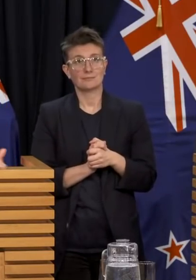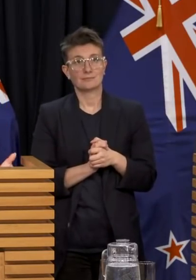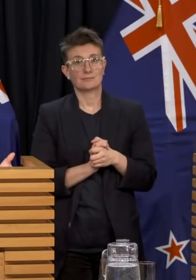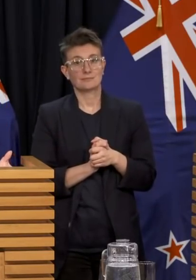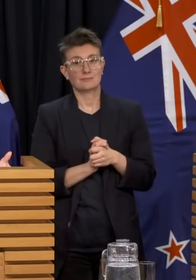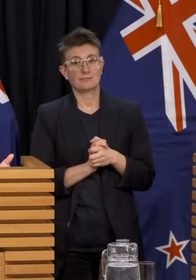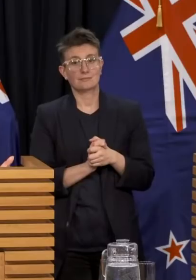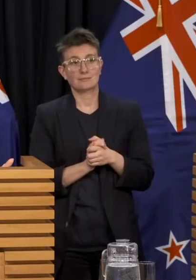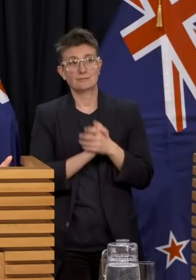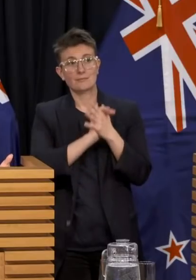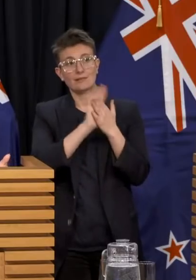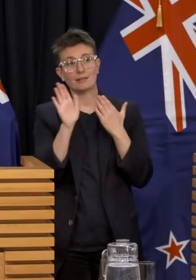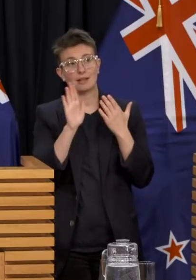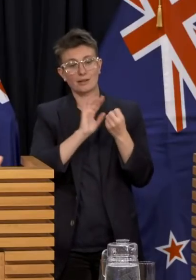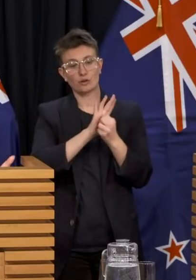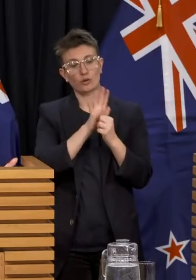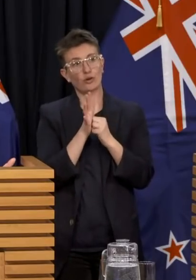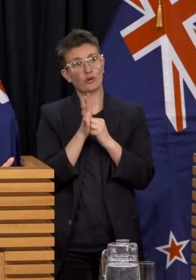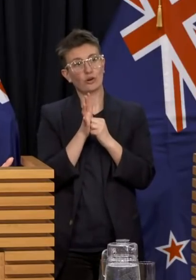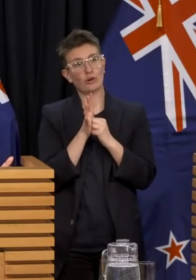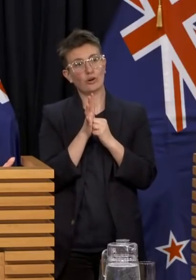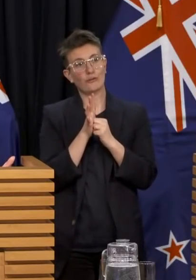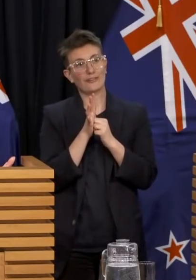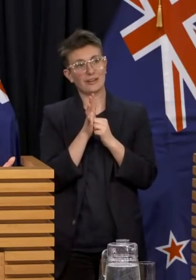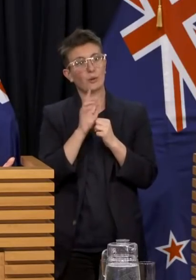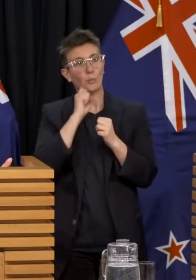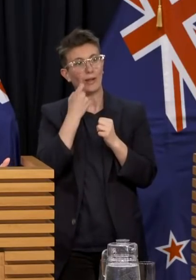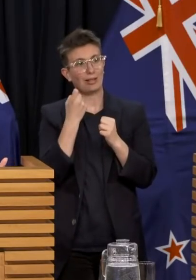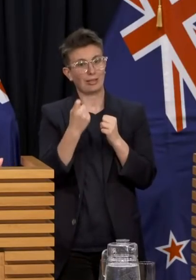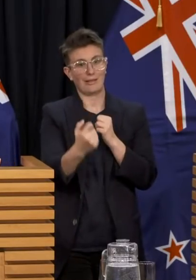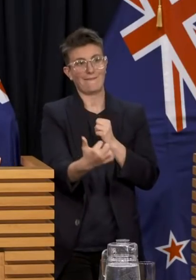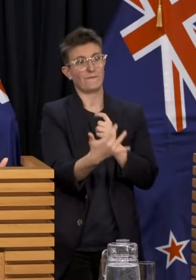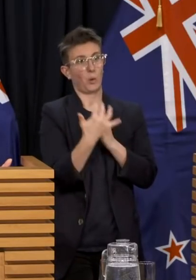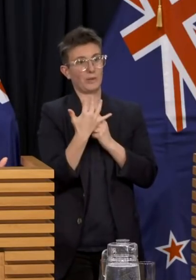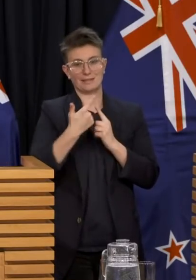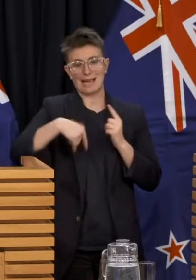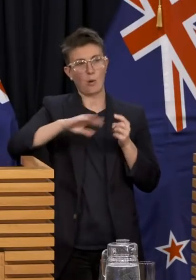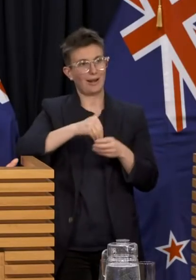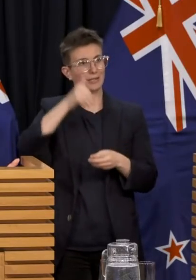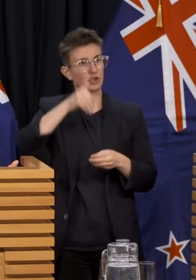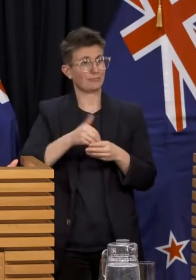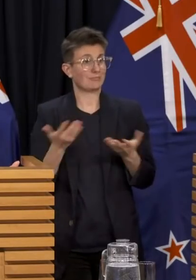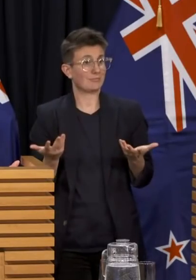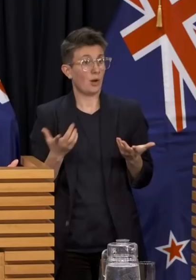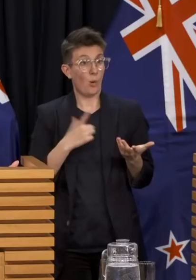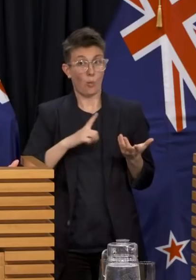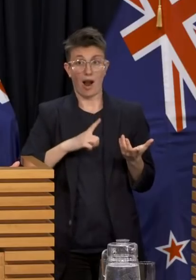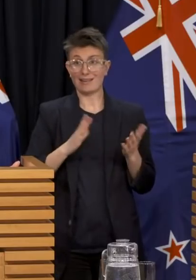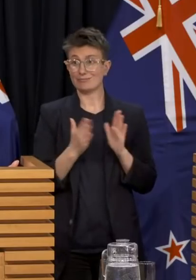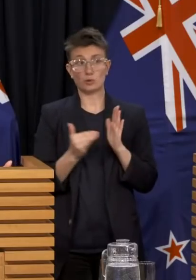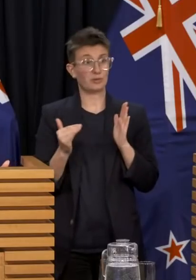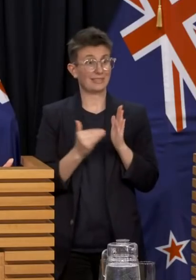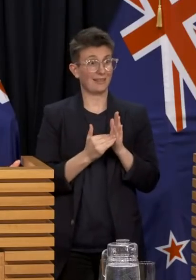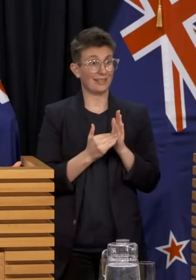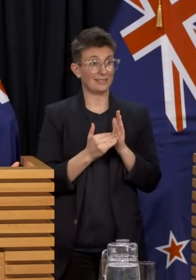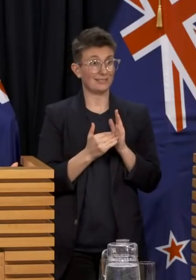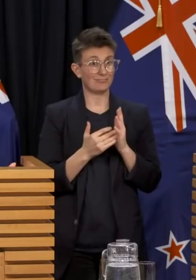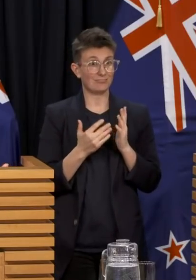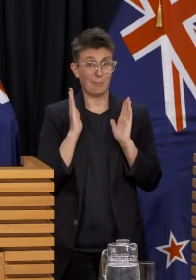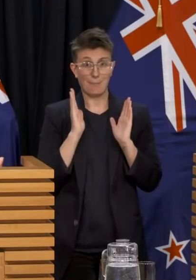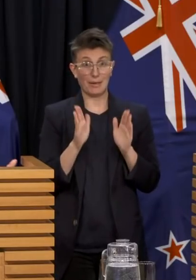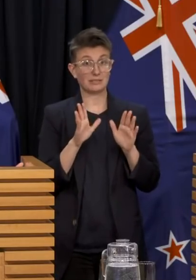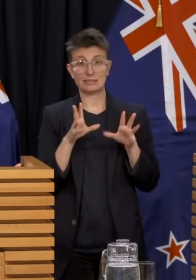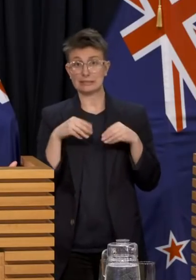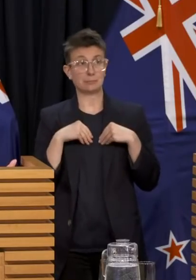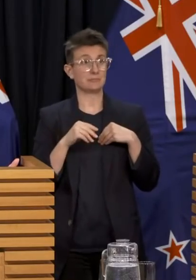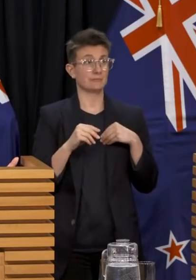it's undeniable that COVID is going to shape this election. Because this is the biggest challenge New Zealand has faced,